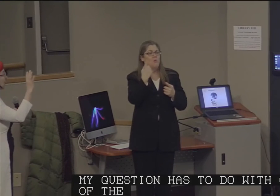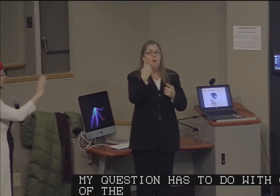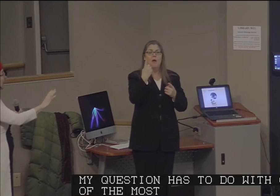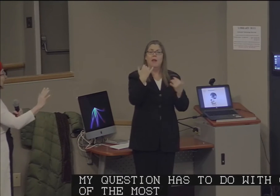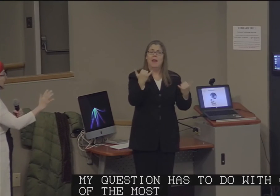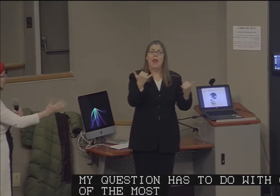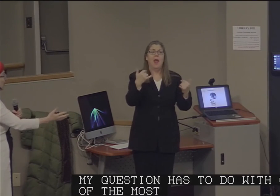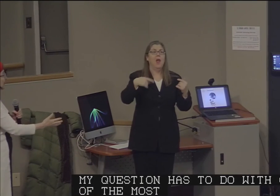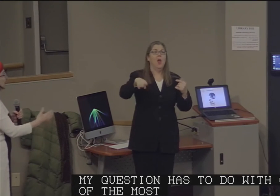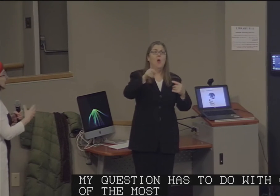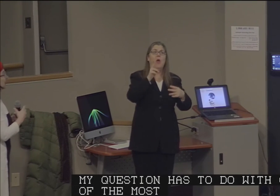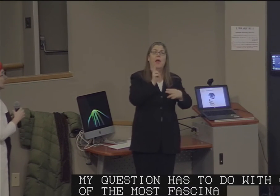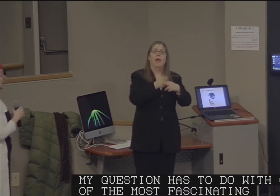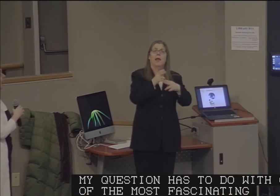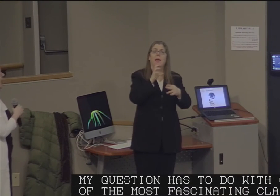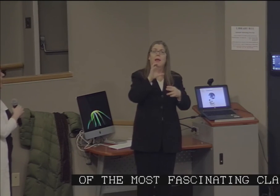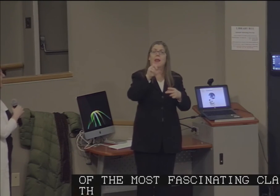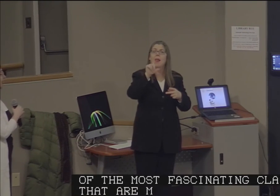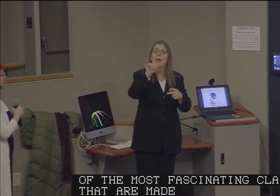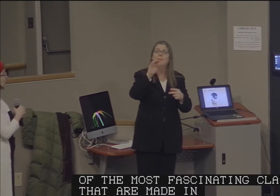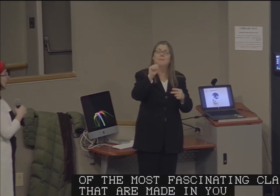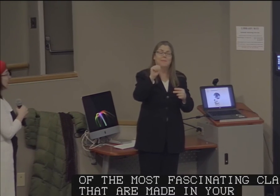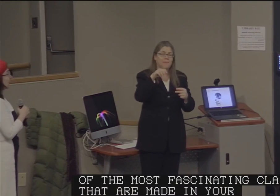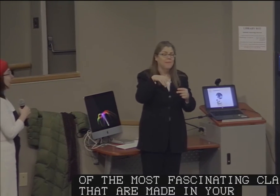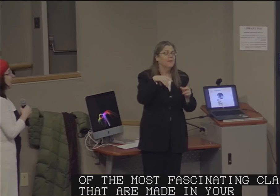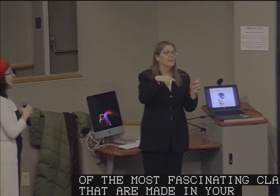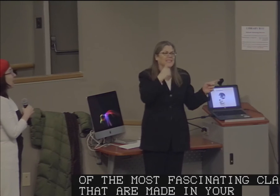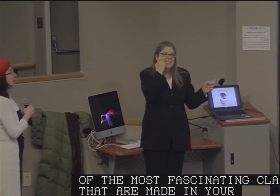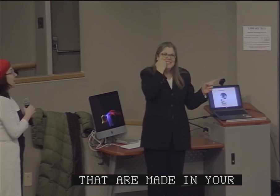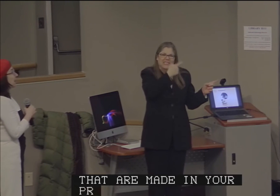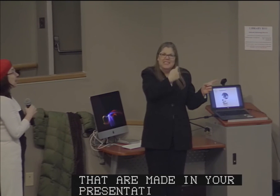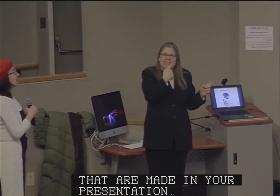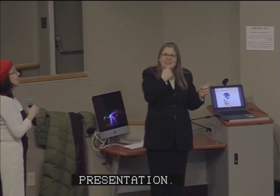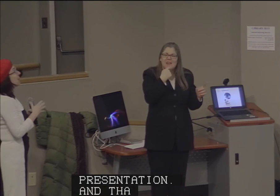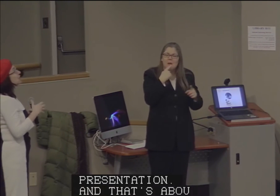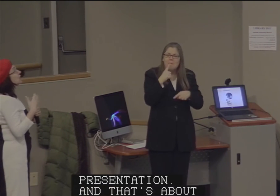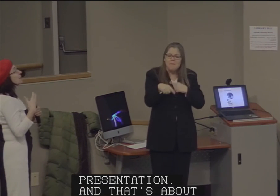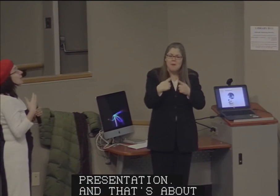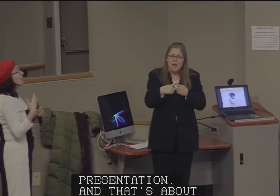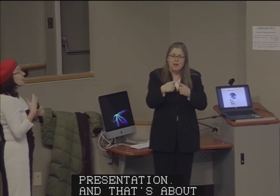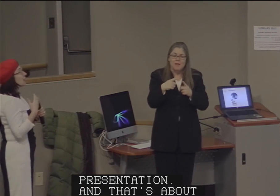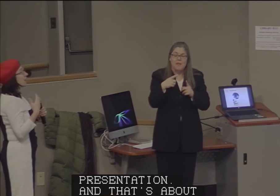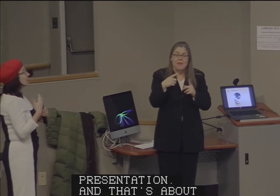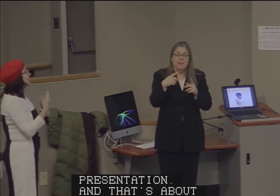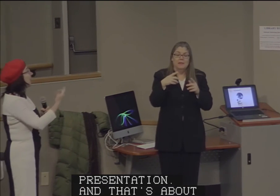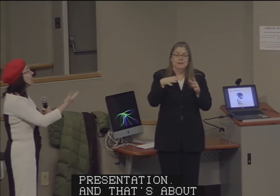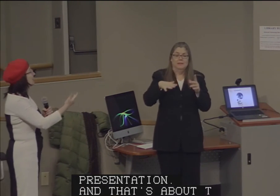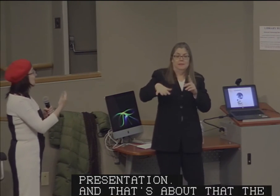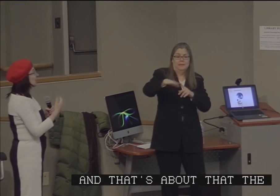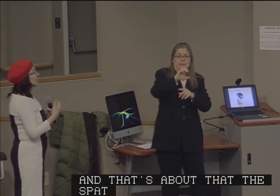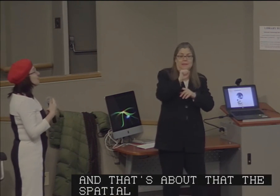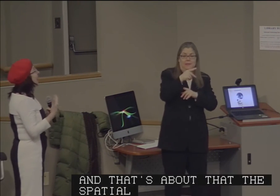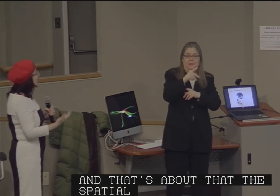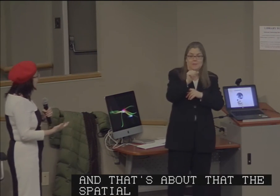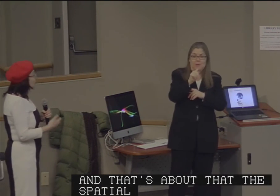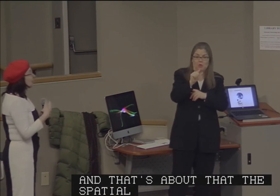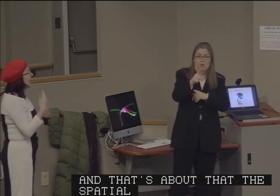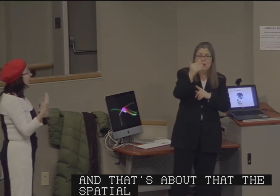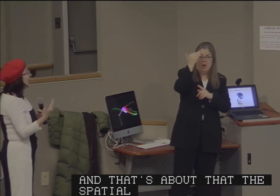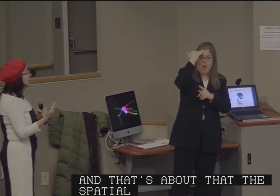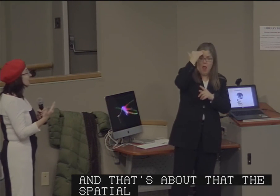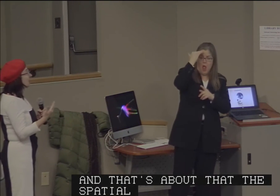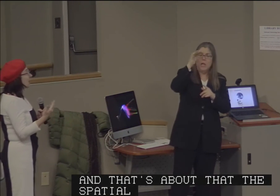are made in your presentation, and that's about that the spatial knowledge is